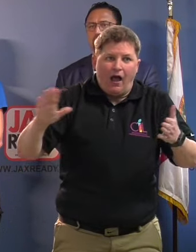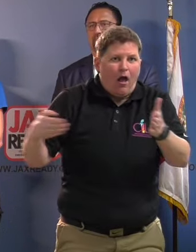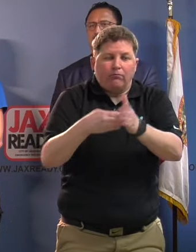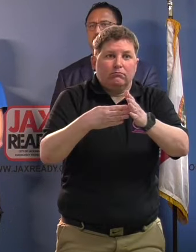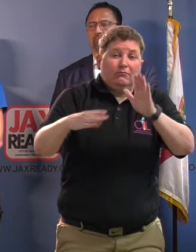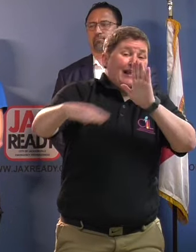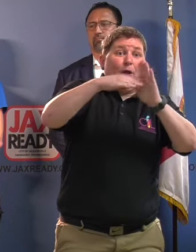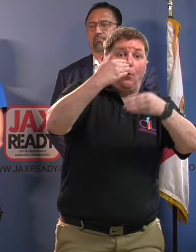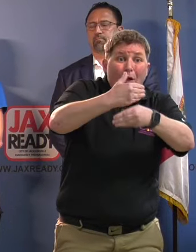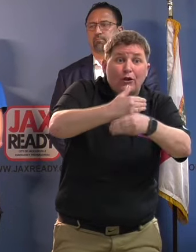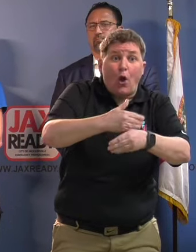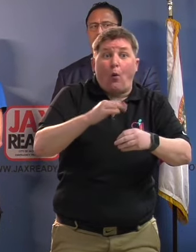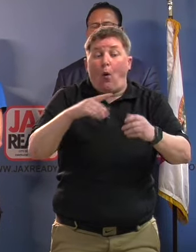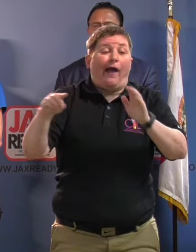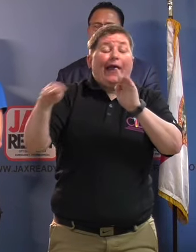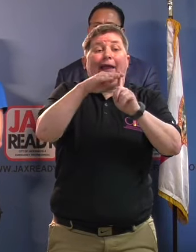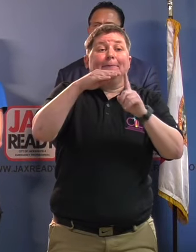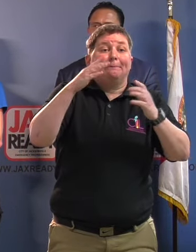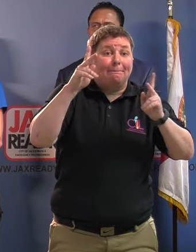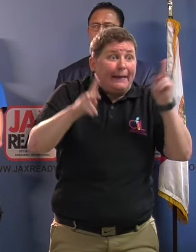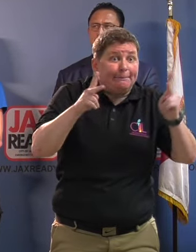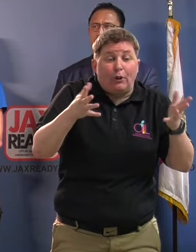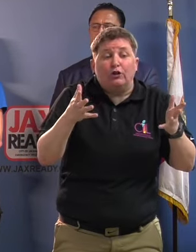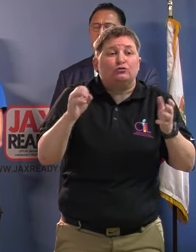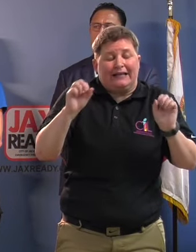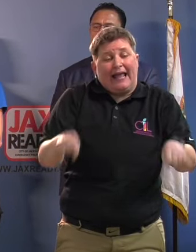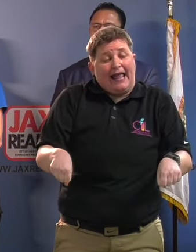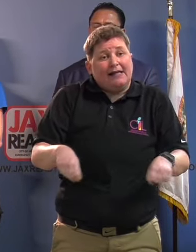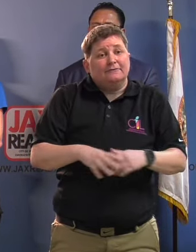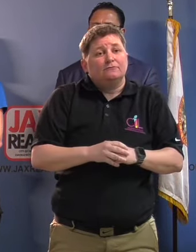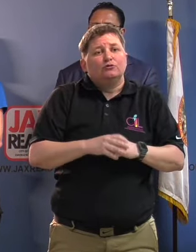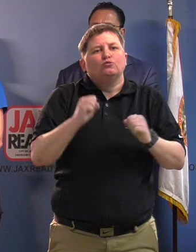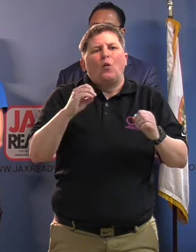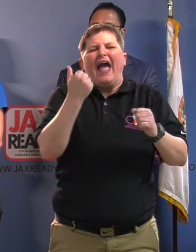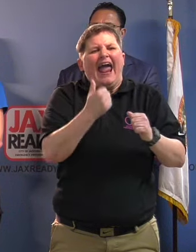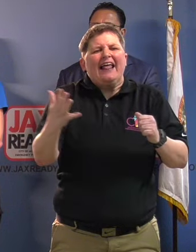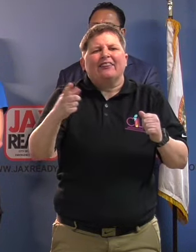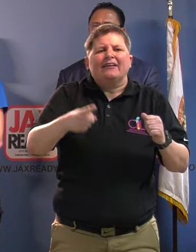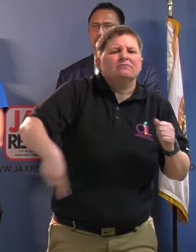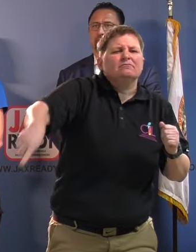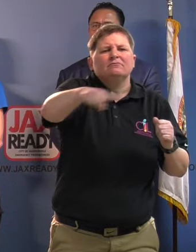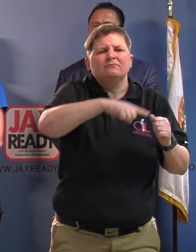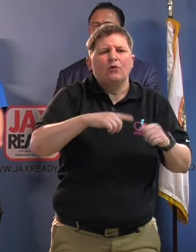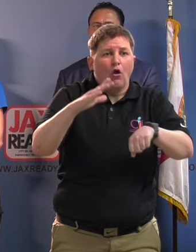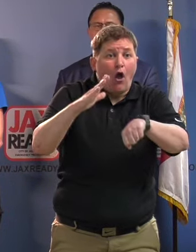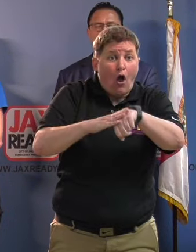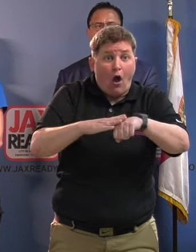somebody. So anything like that is out in your yard or on your patio.